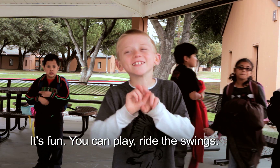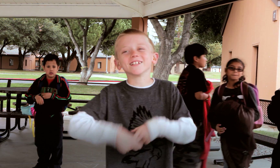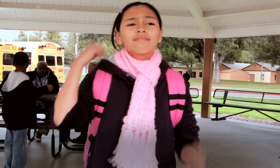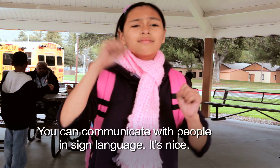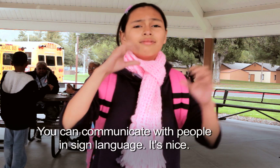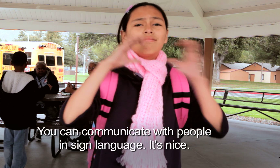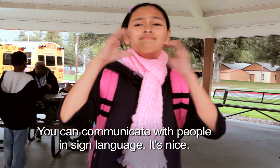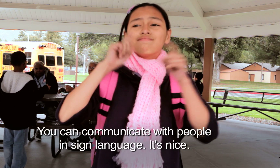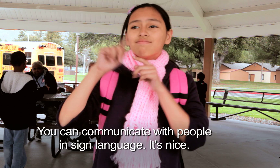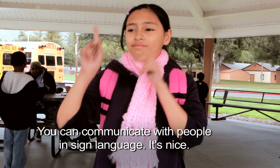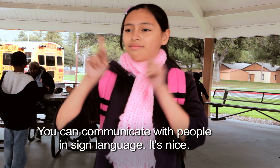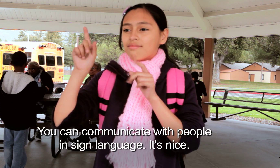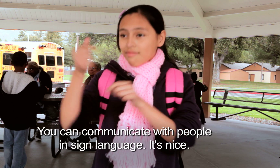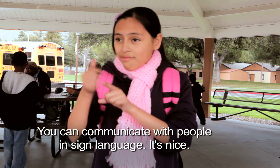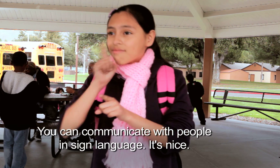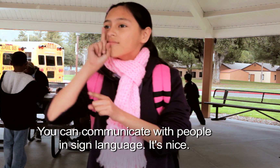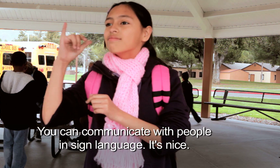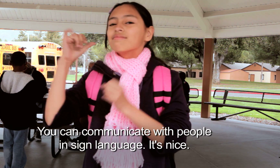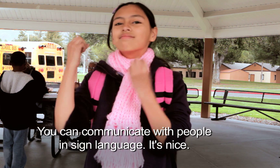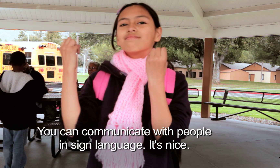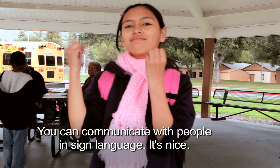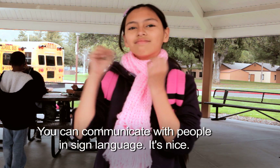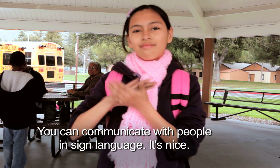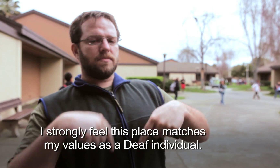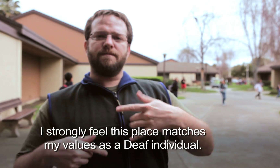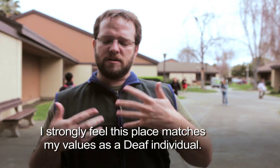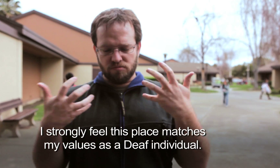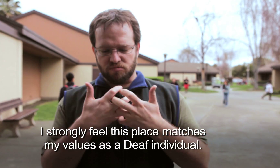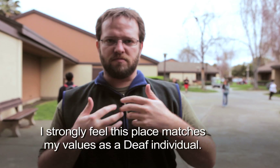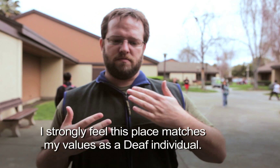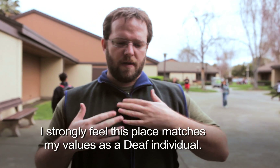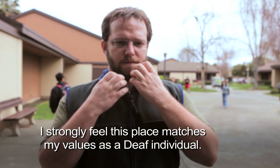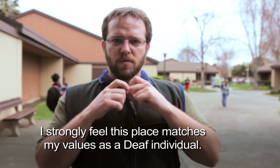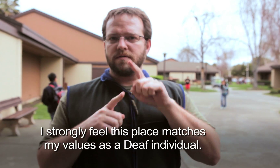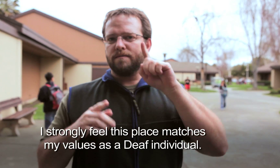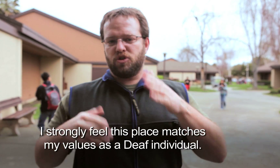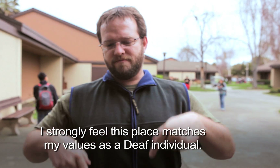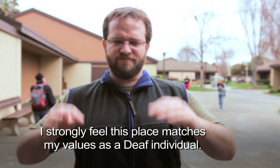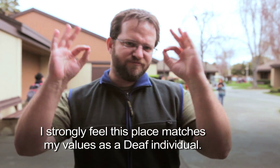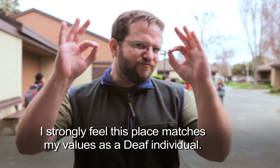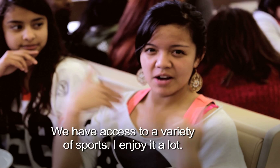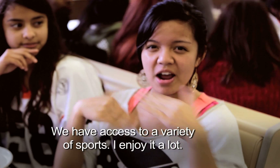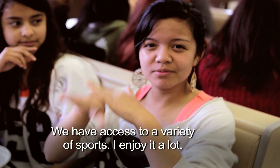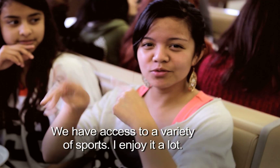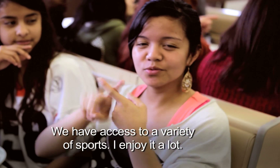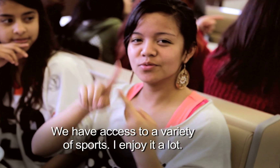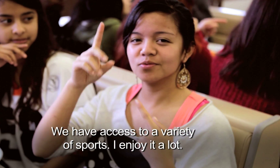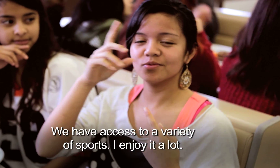swings. You can communicate with people in sign language. It's nice. I strongly feel this place matches my values as a deaf individual. We have access to a